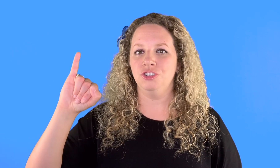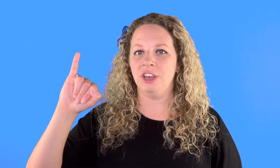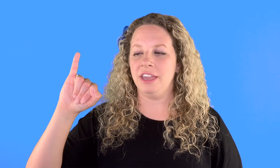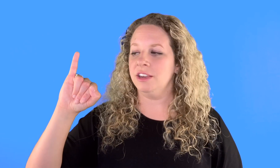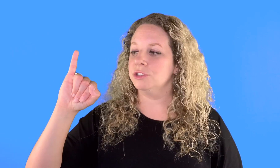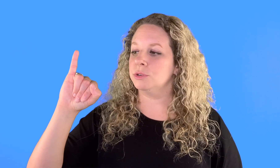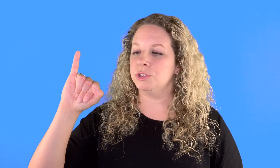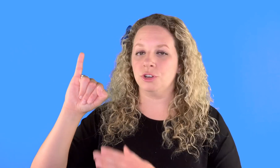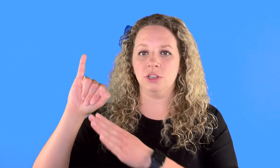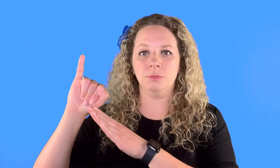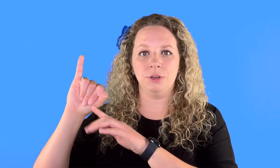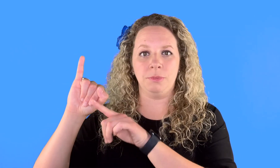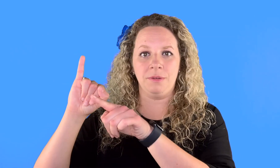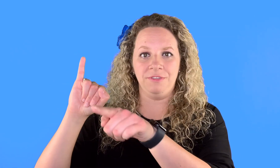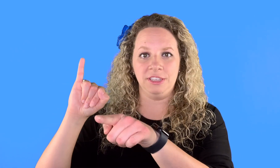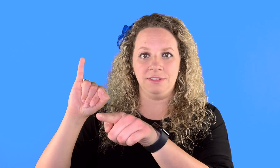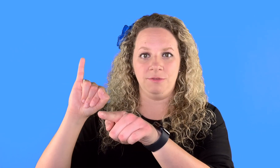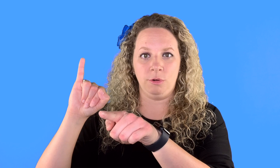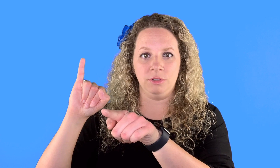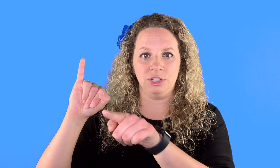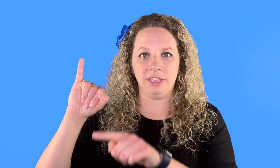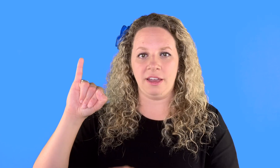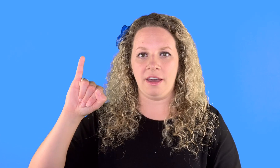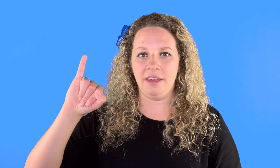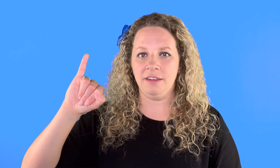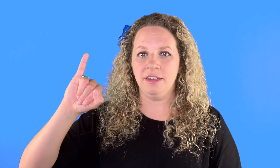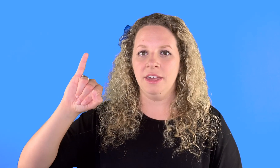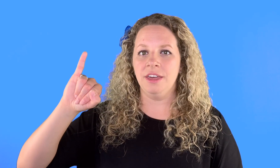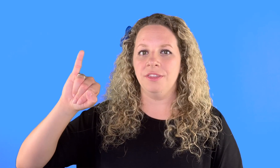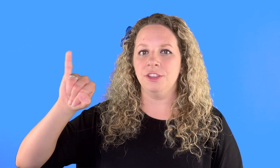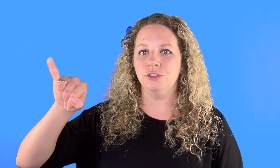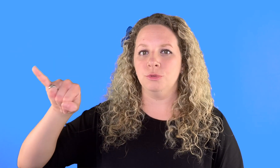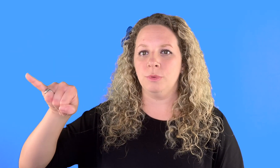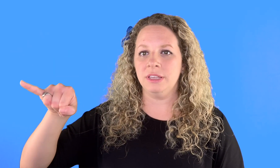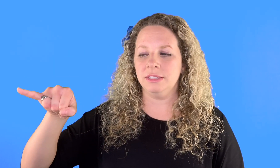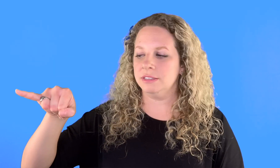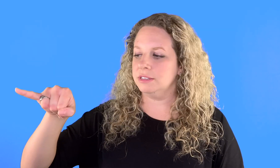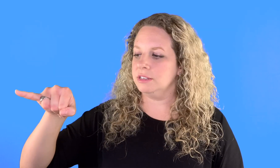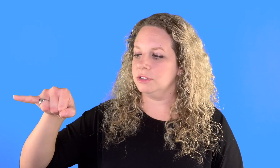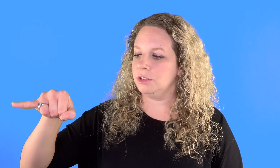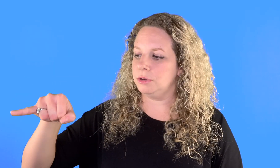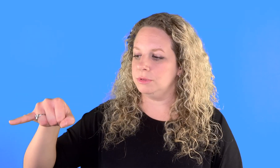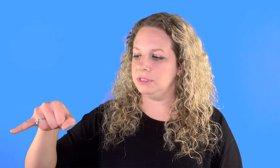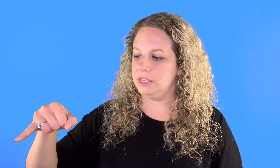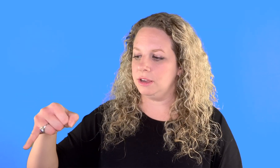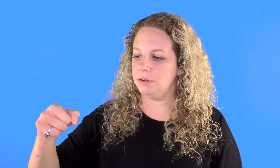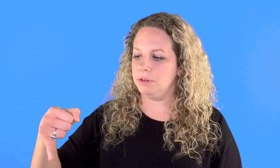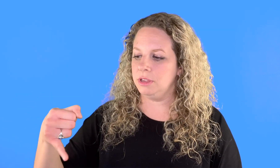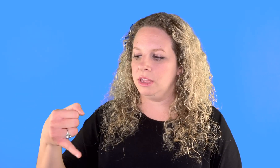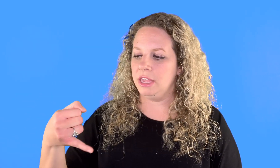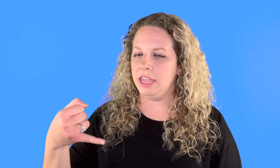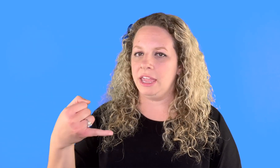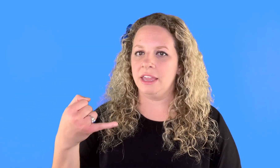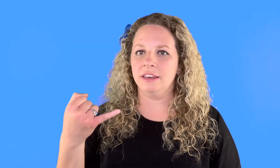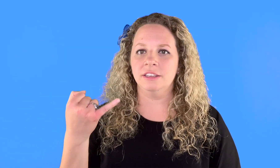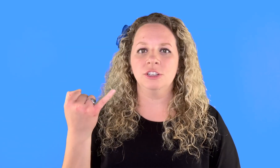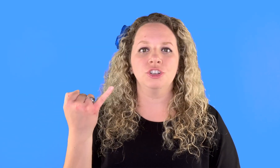J, so it starts with your palm facing forward just like I. Then twist, goes down, and